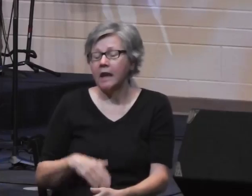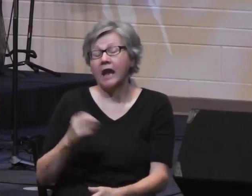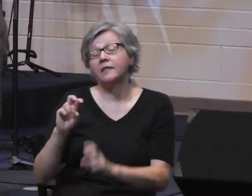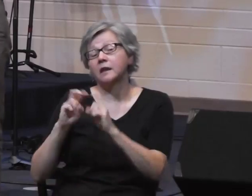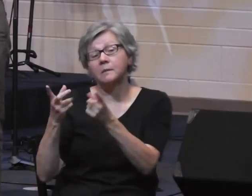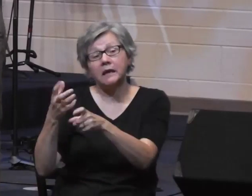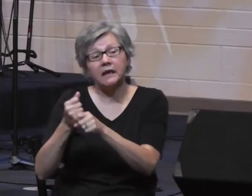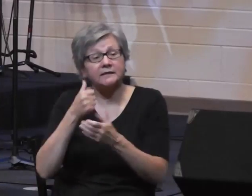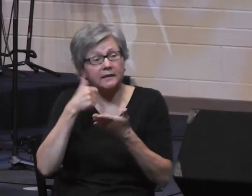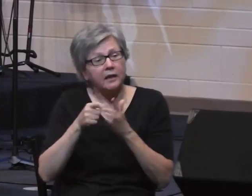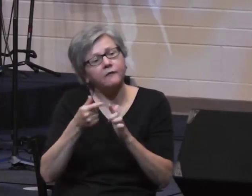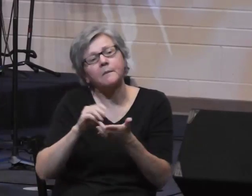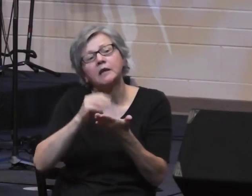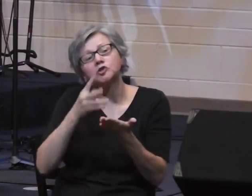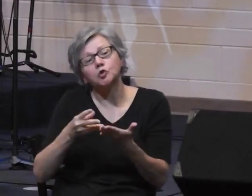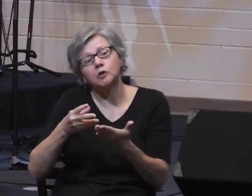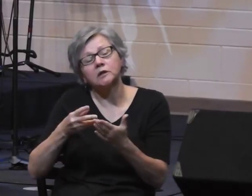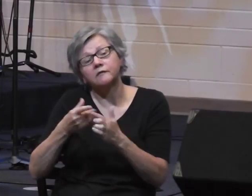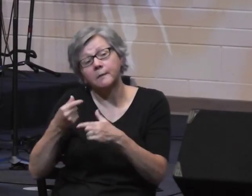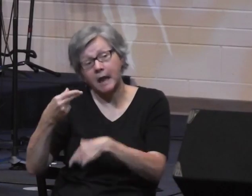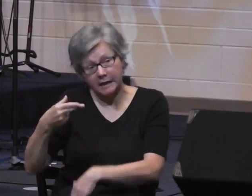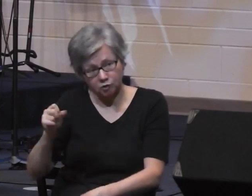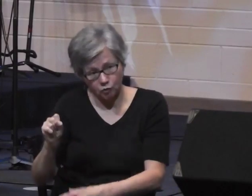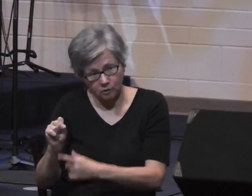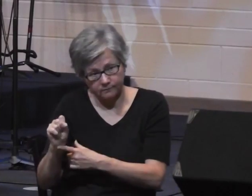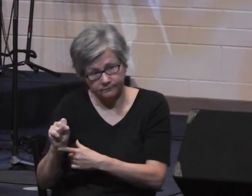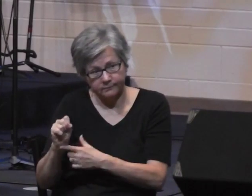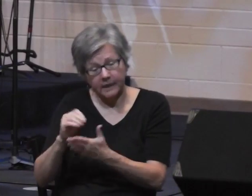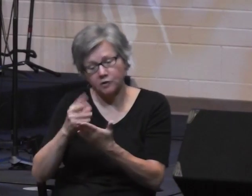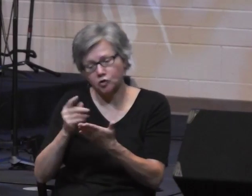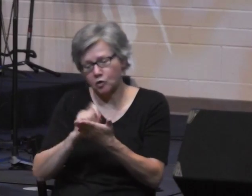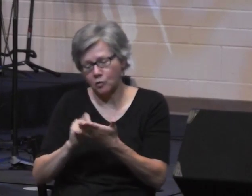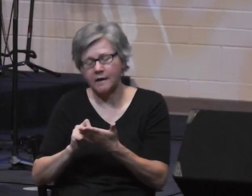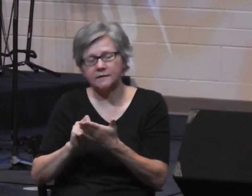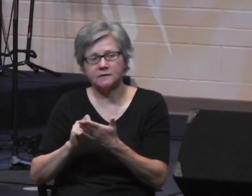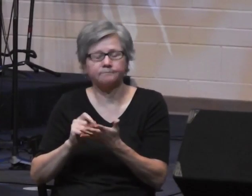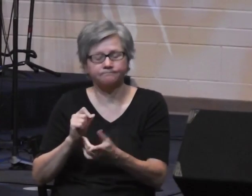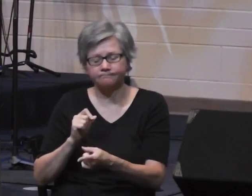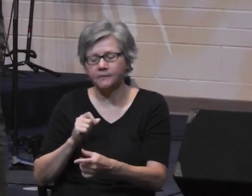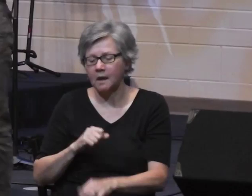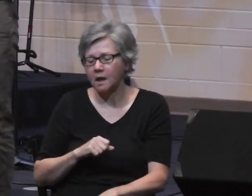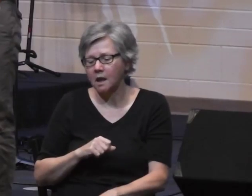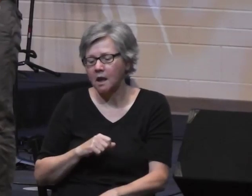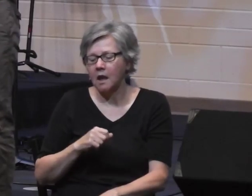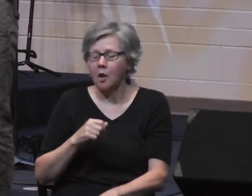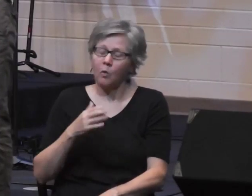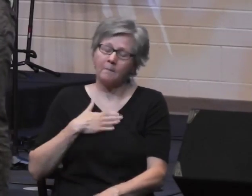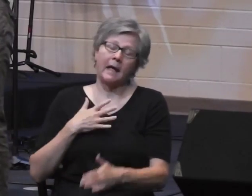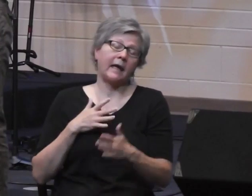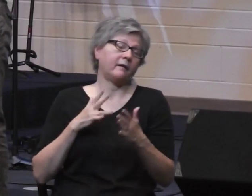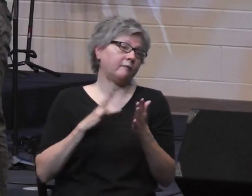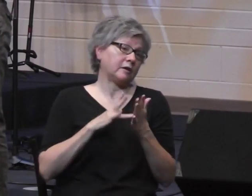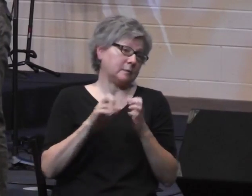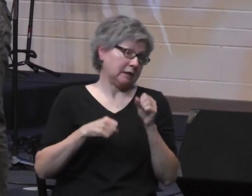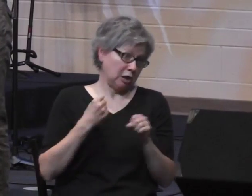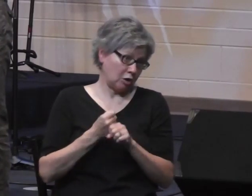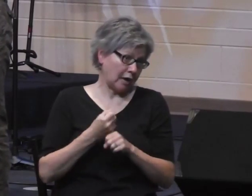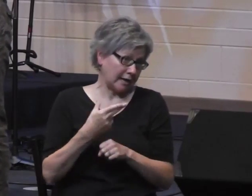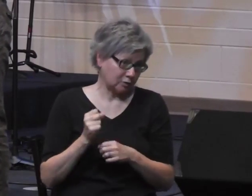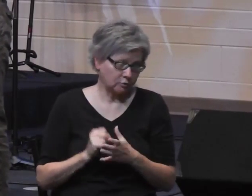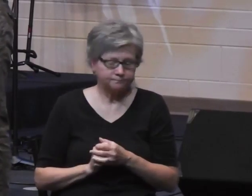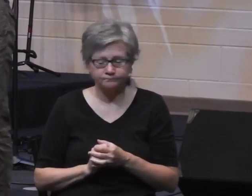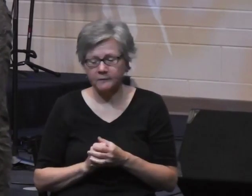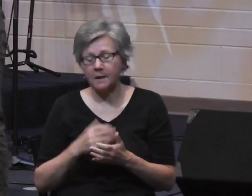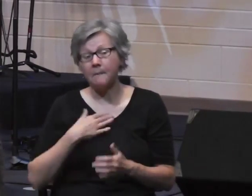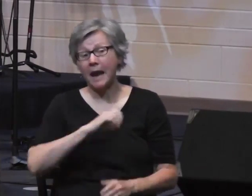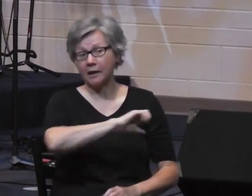local high school in that area. And the student tells this story. She says, my freshman year at Stockdale High School, my locker